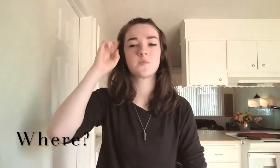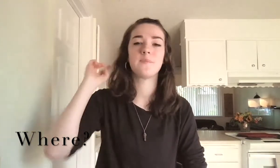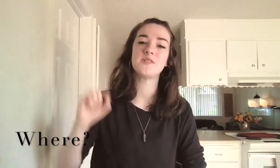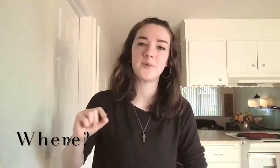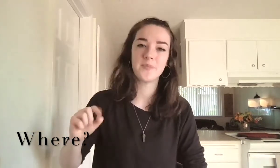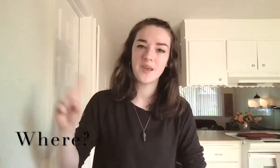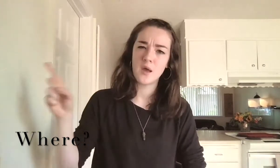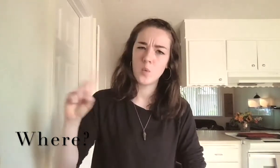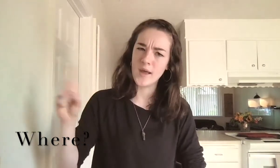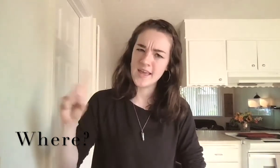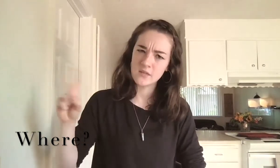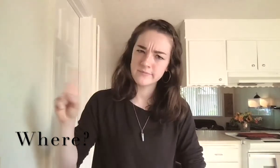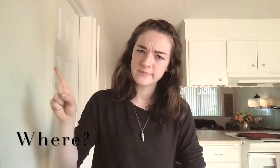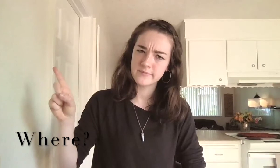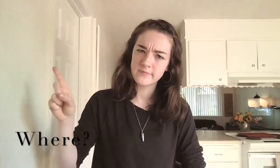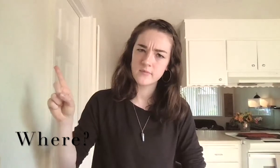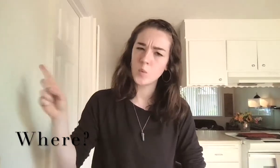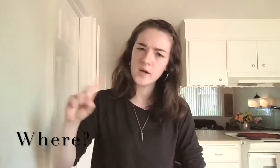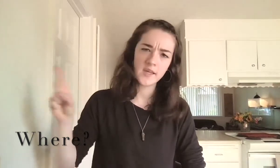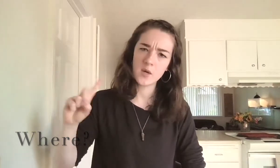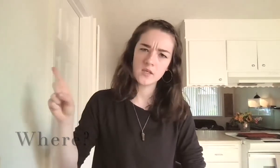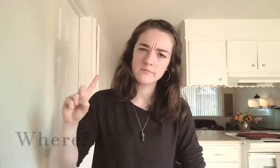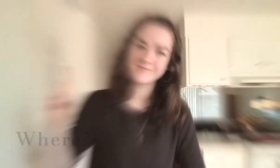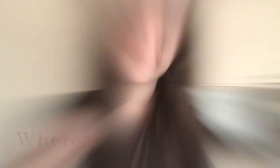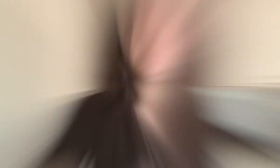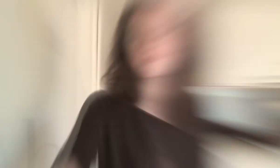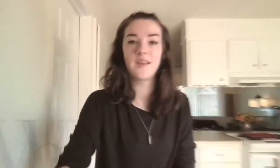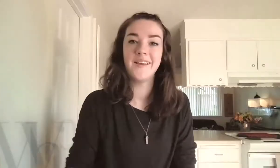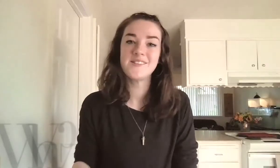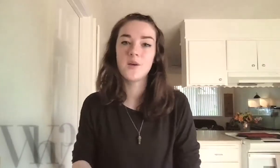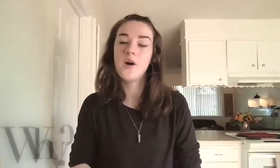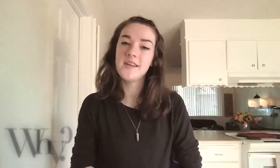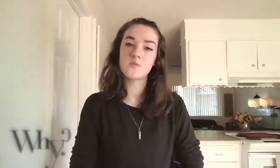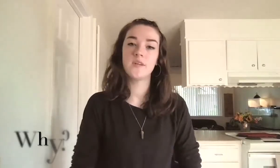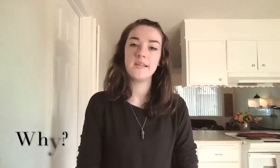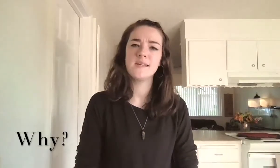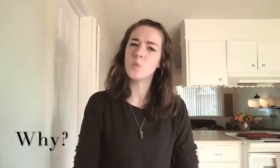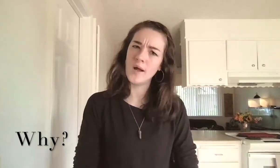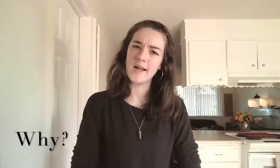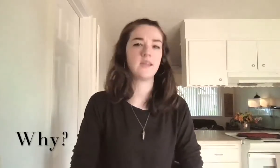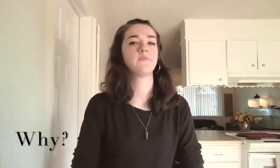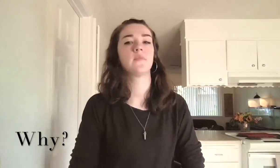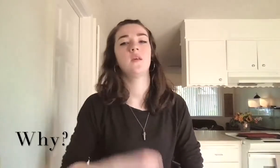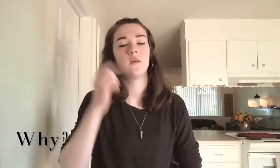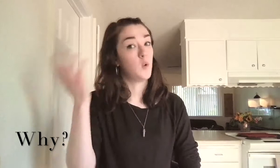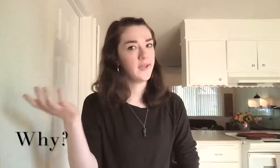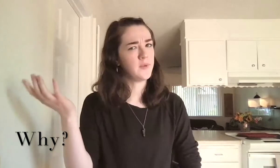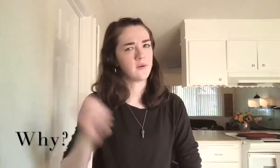So where? Where are we going? So our next word is why. Why are we going to